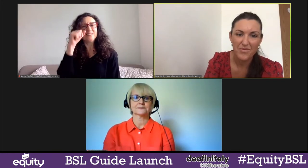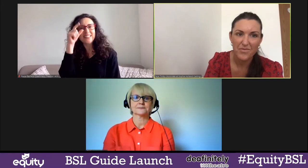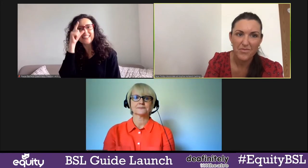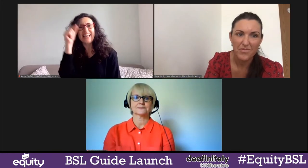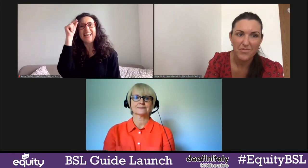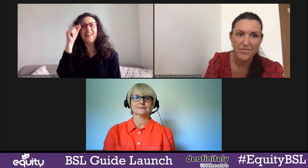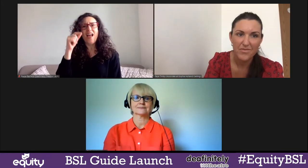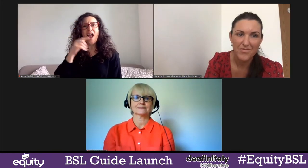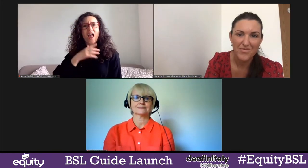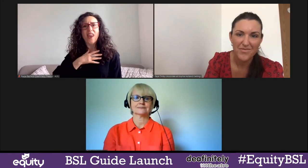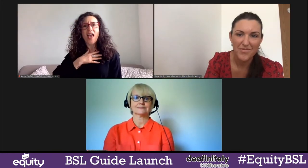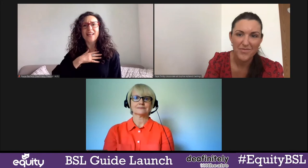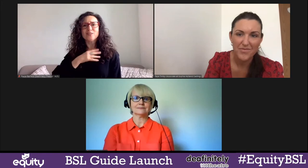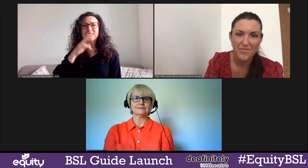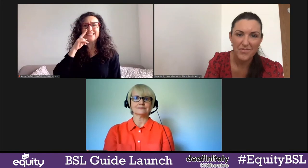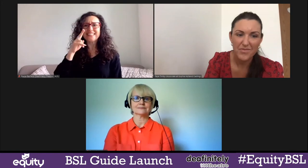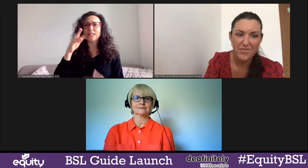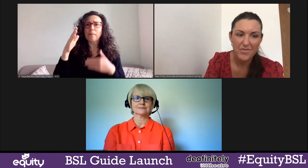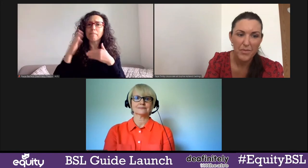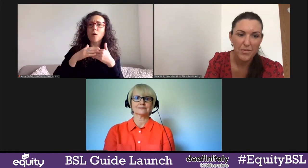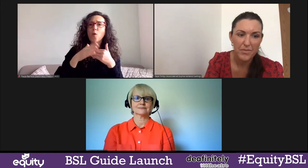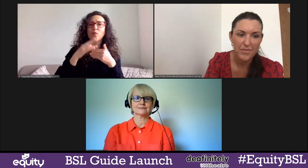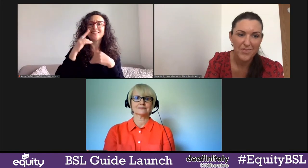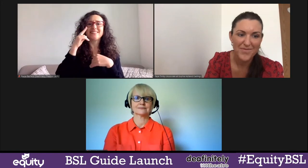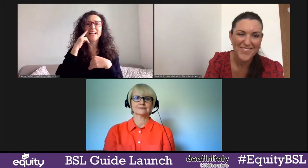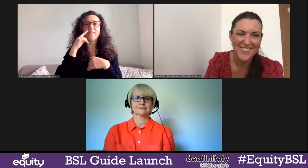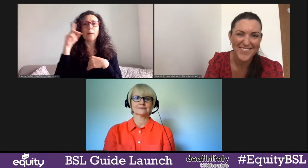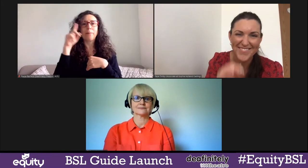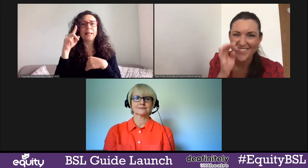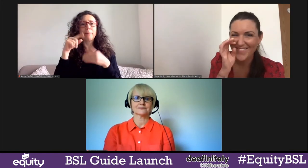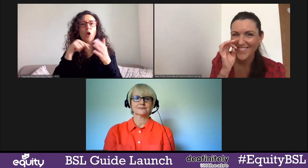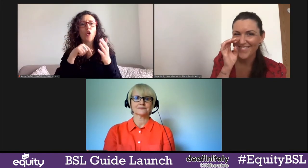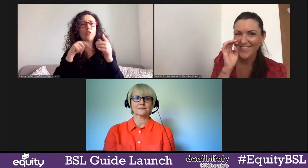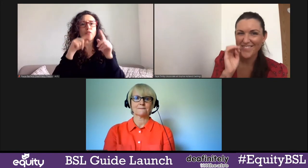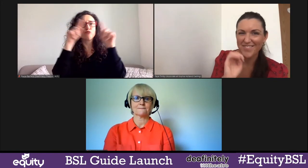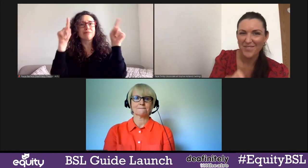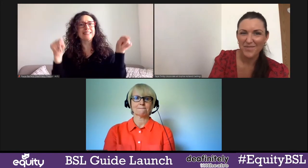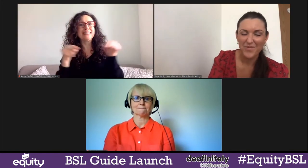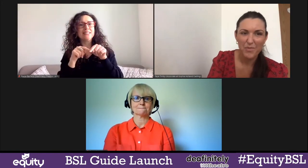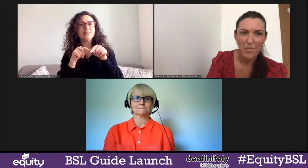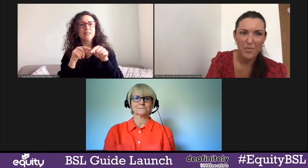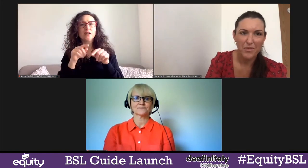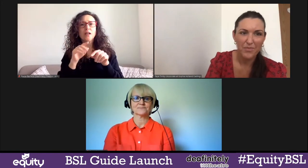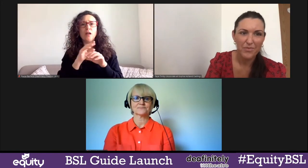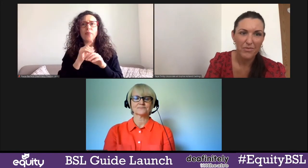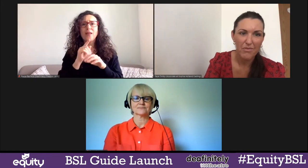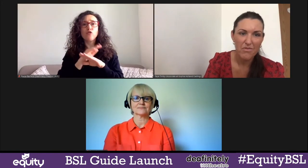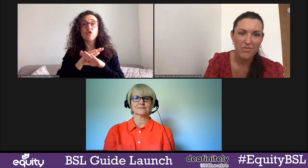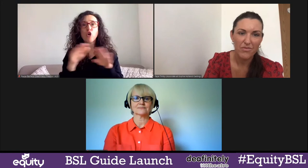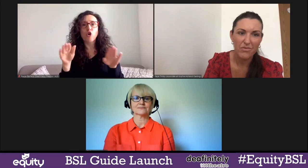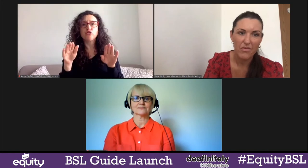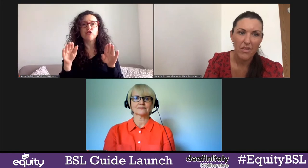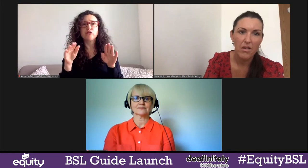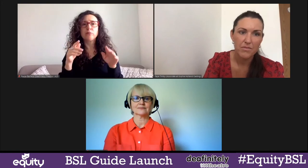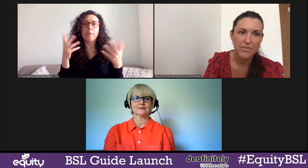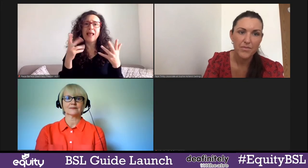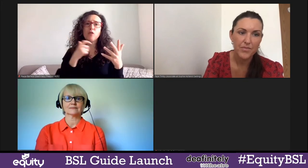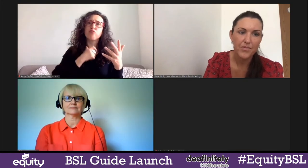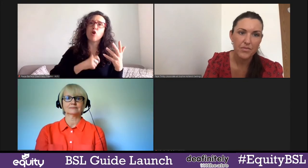Thank you, Faye. Yes, we can. And I'd like to see more deaf people on screen. And it's not